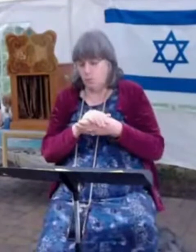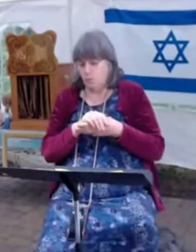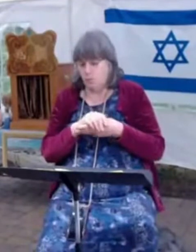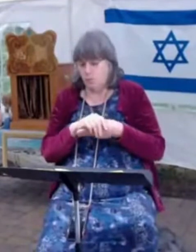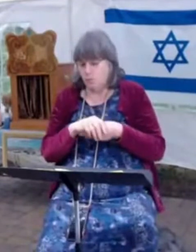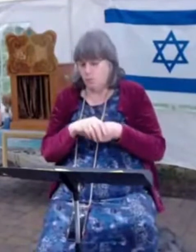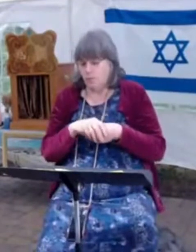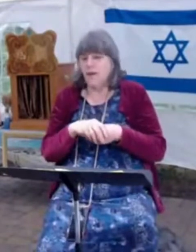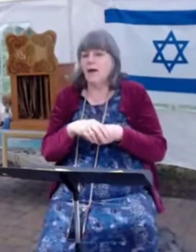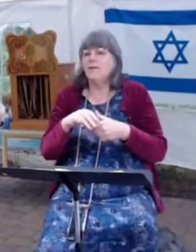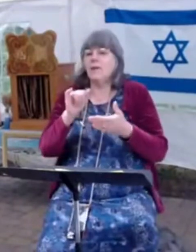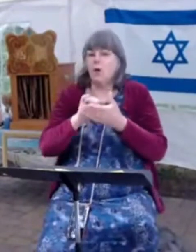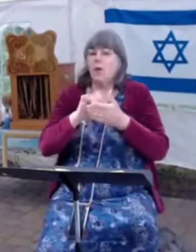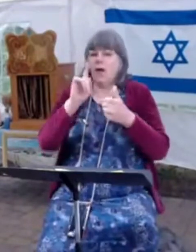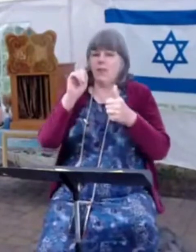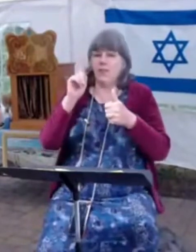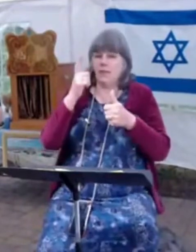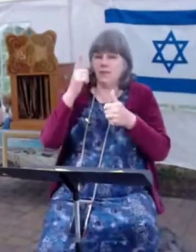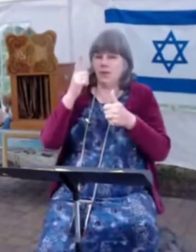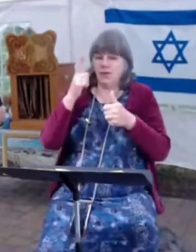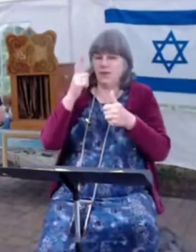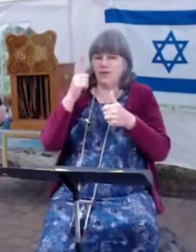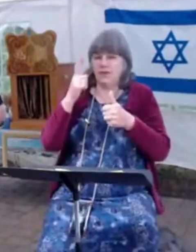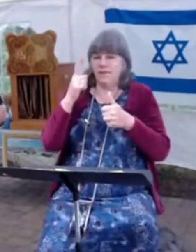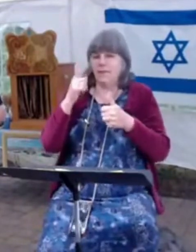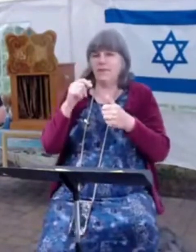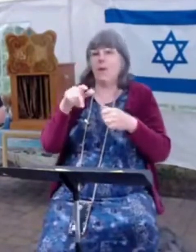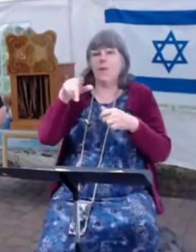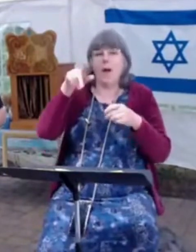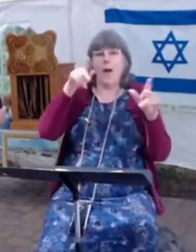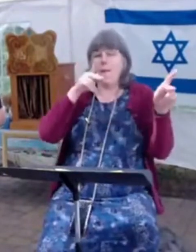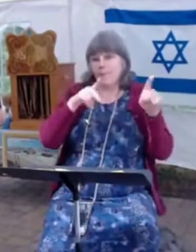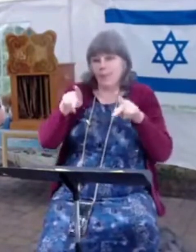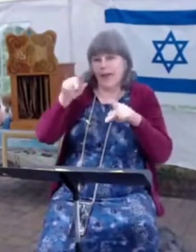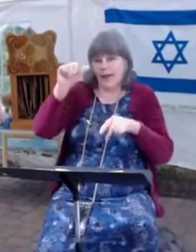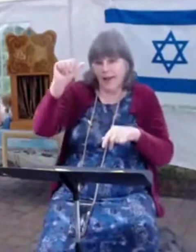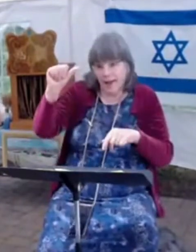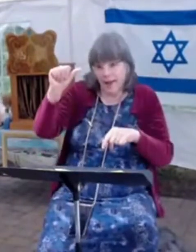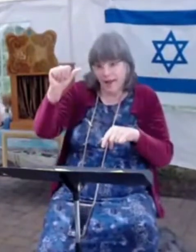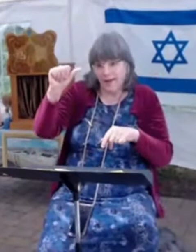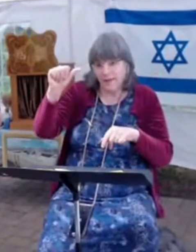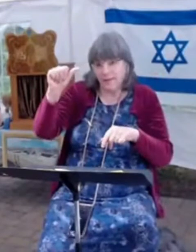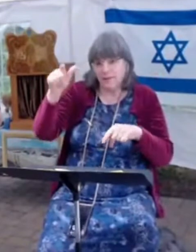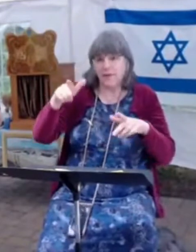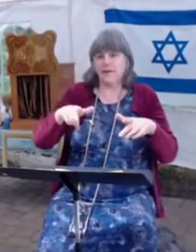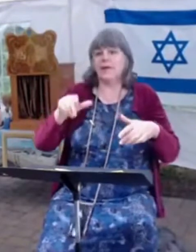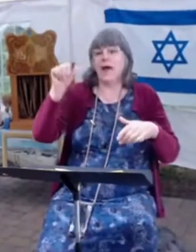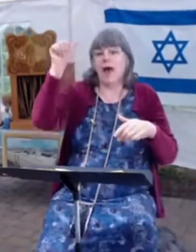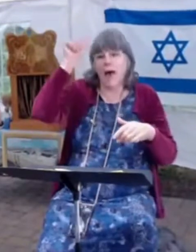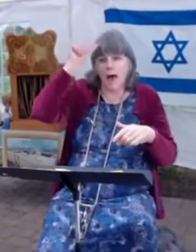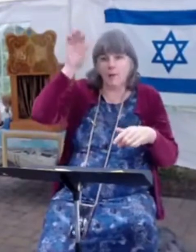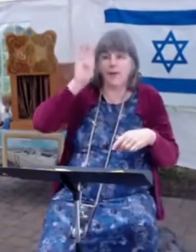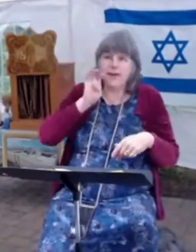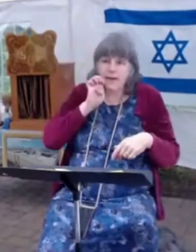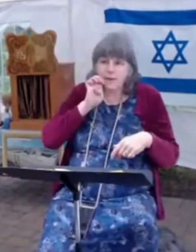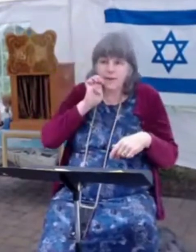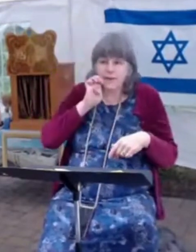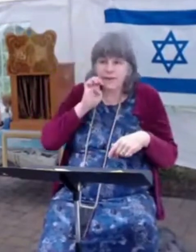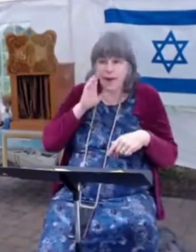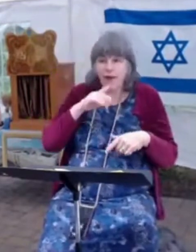now activated. Do you hear the trumpet? You know, that's what it is. The